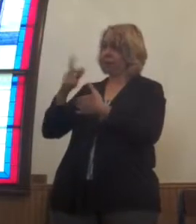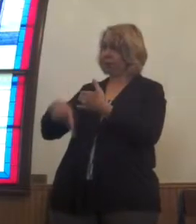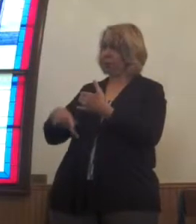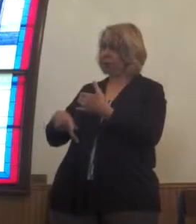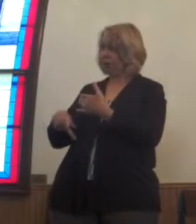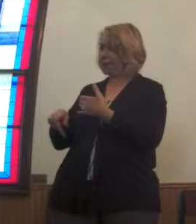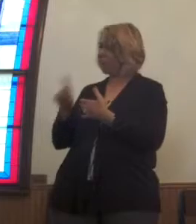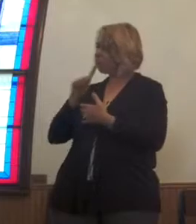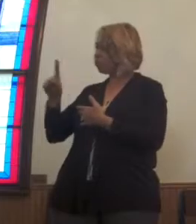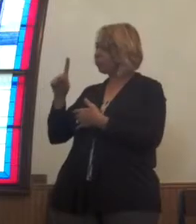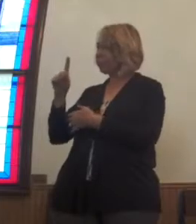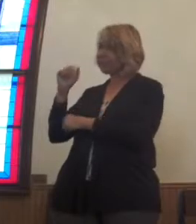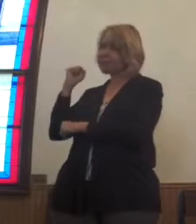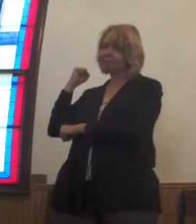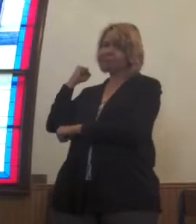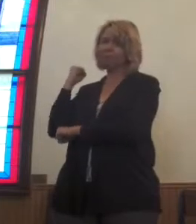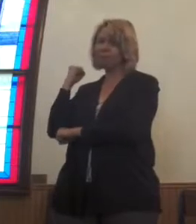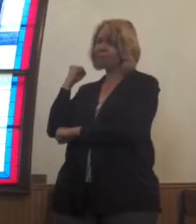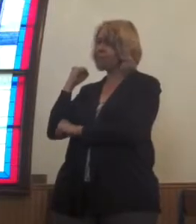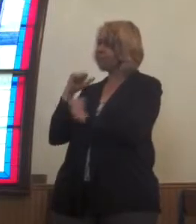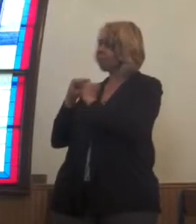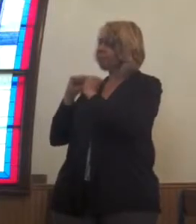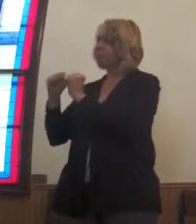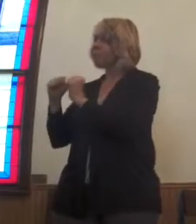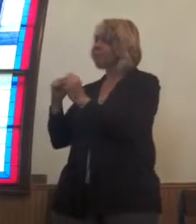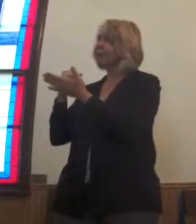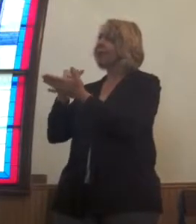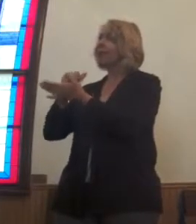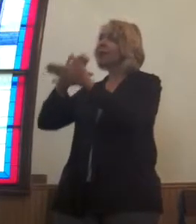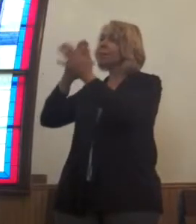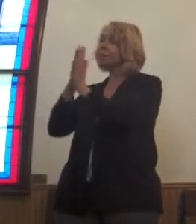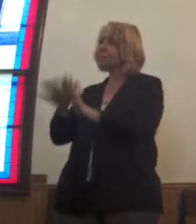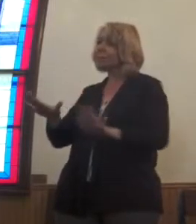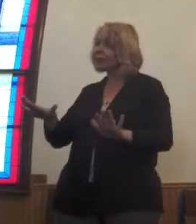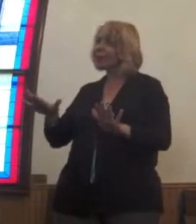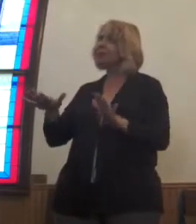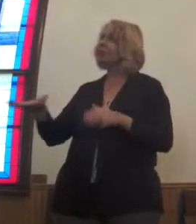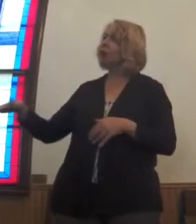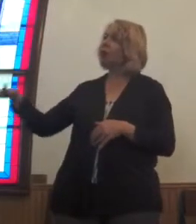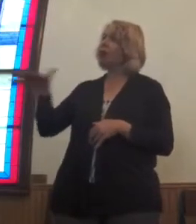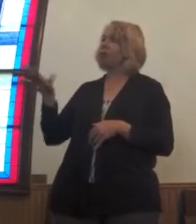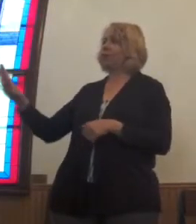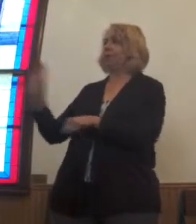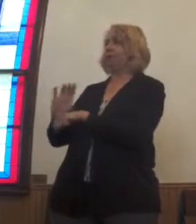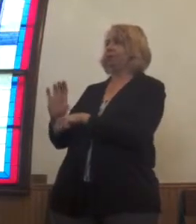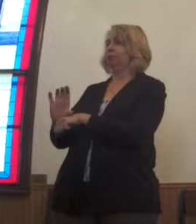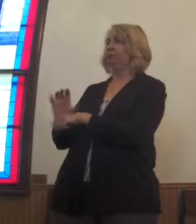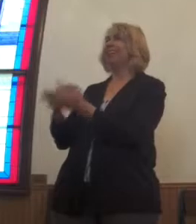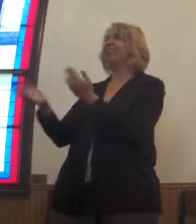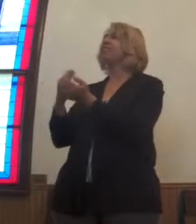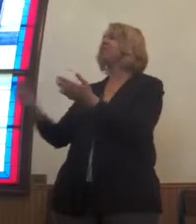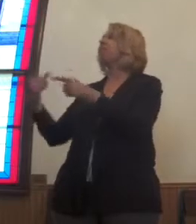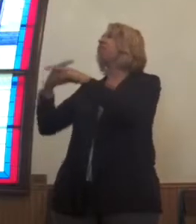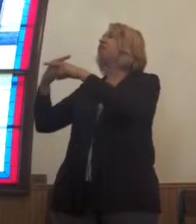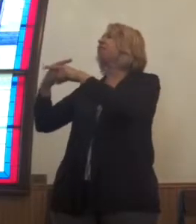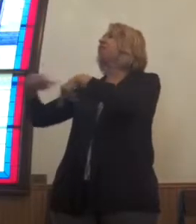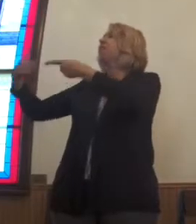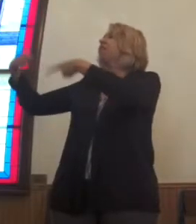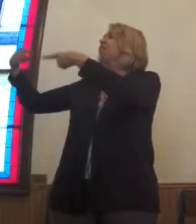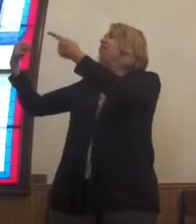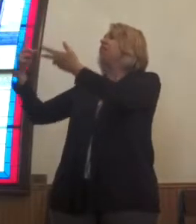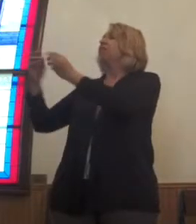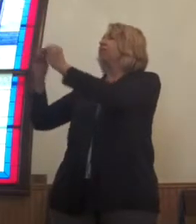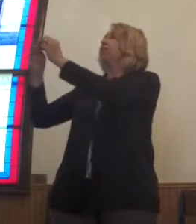programs at that church that has kept the peace and the tranquility around all of the harm and the conflict that's been going